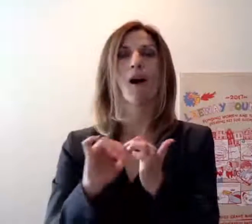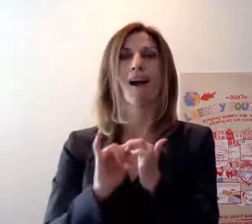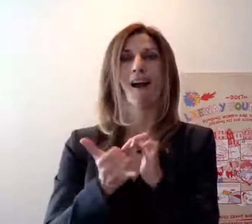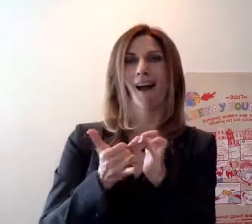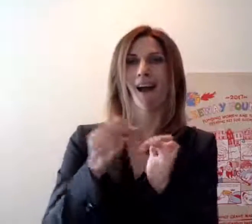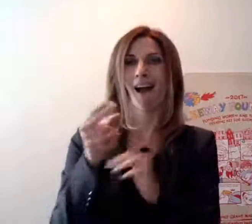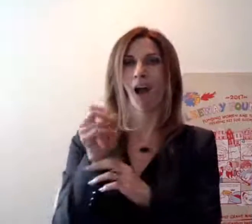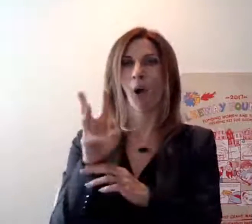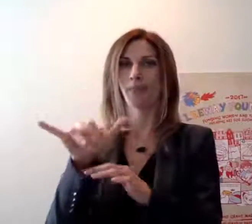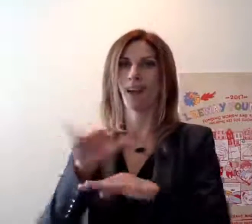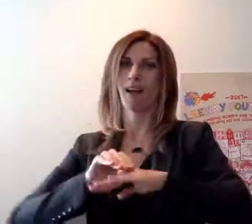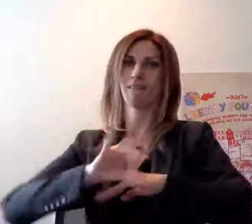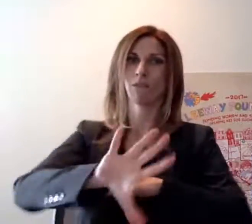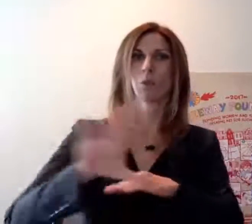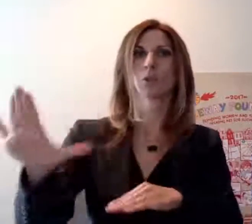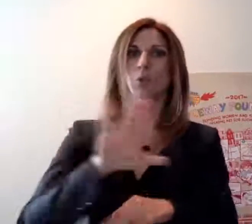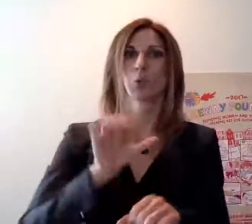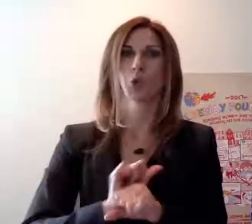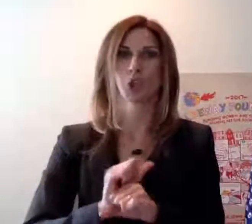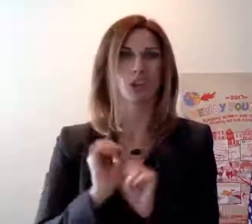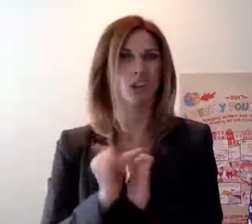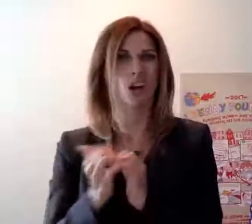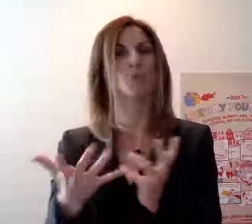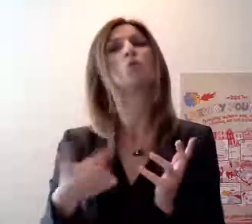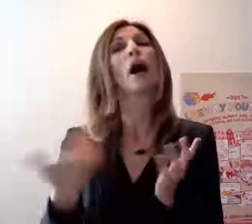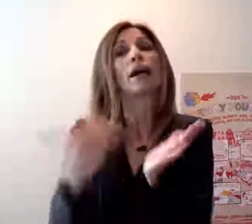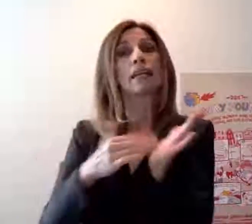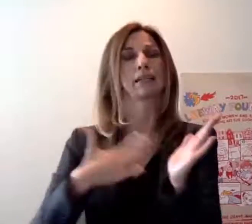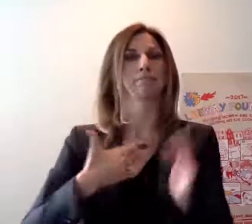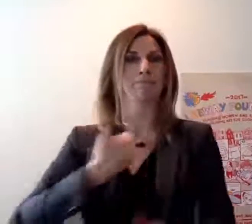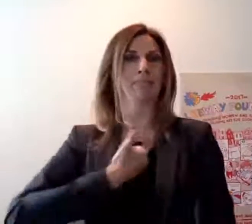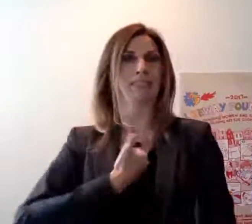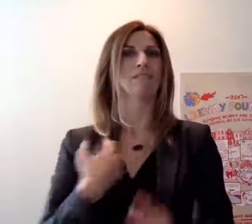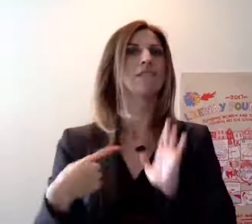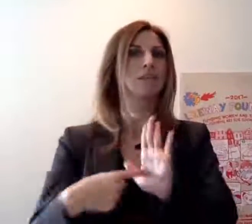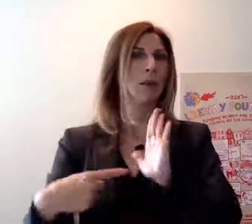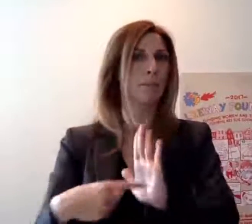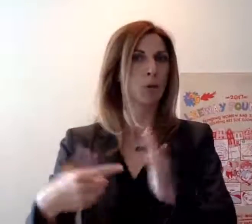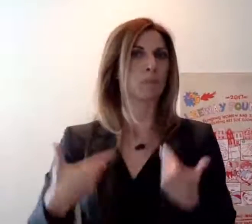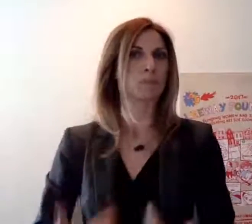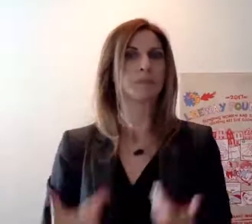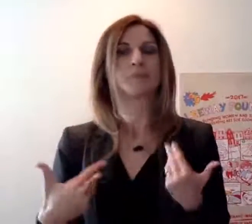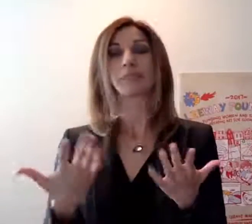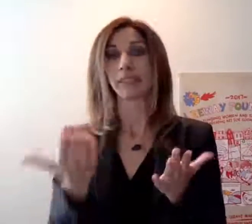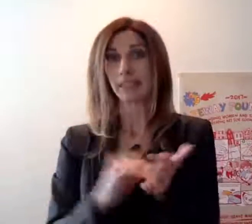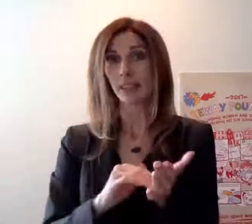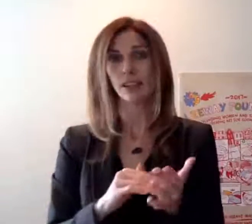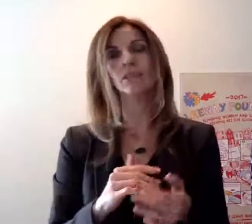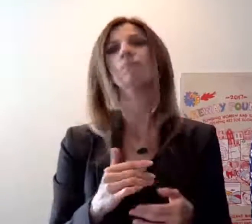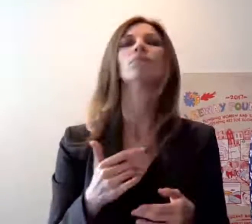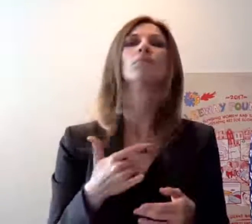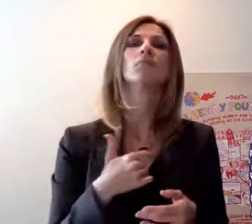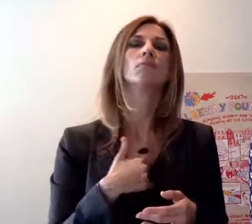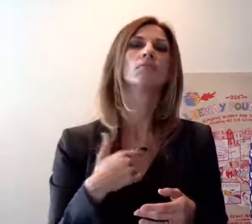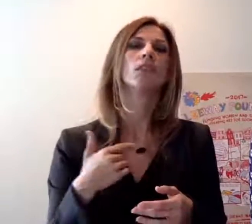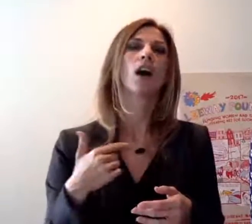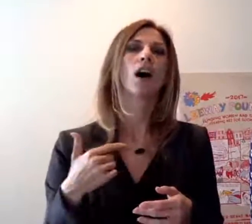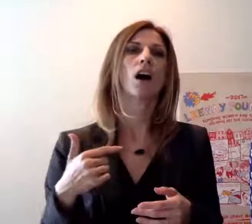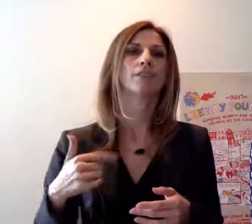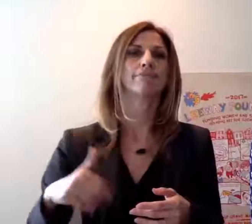influences your work. So I can give myself as an example. Again, I come